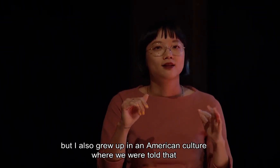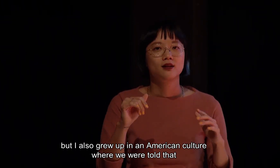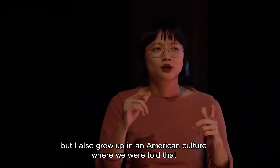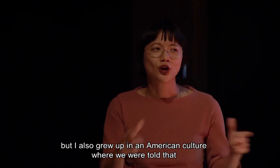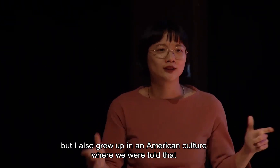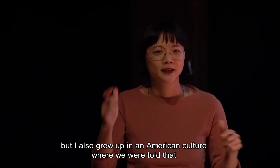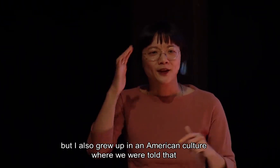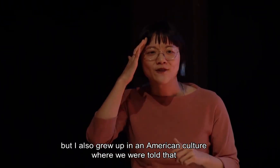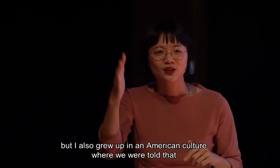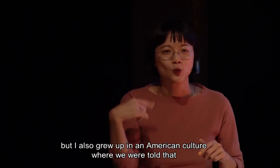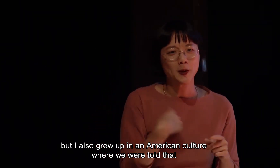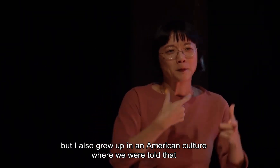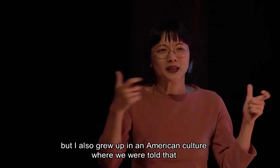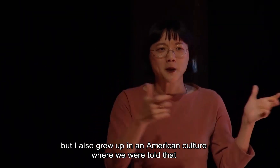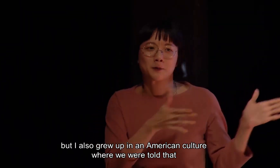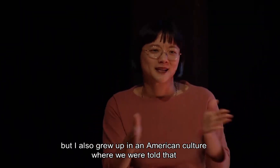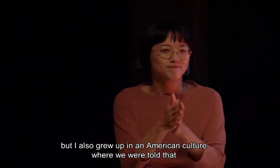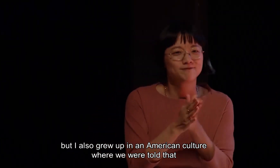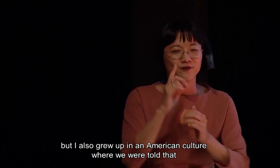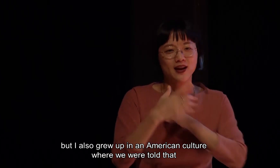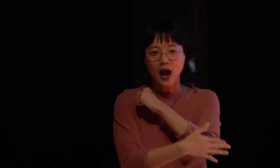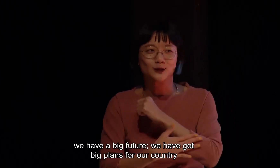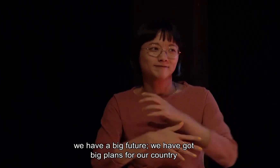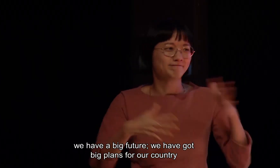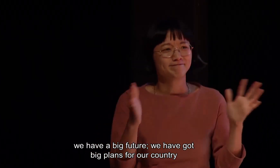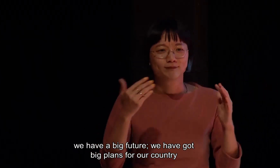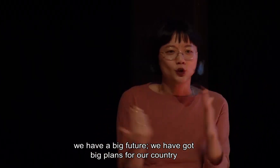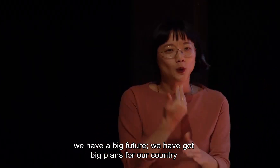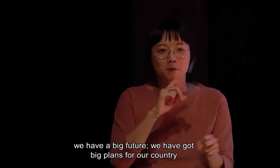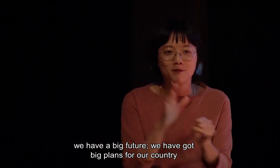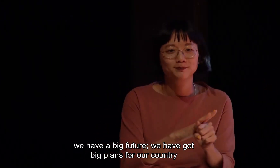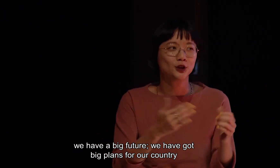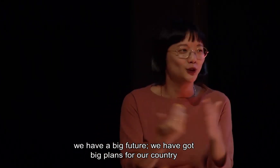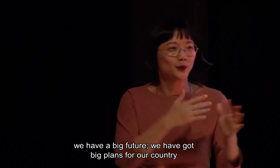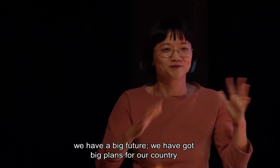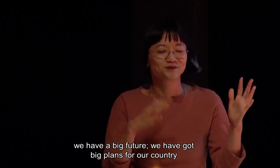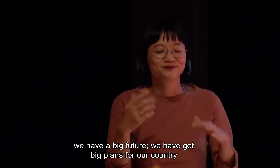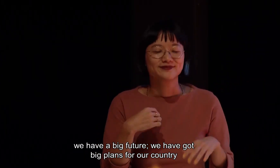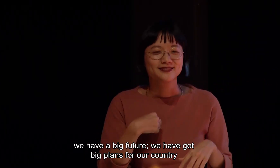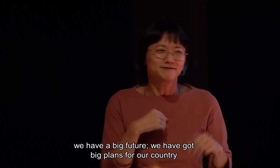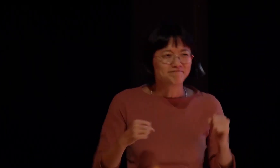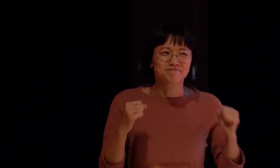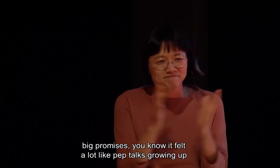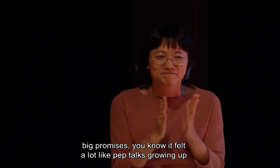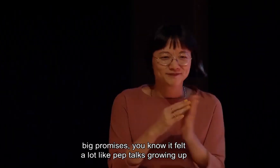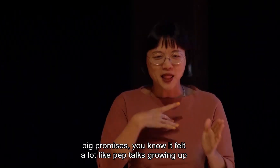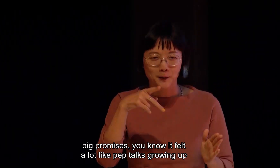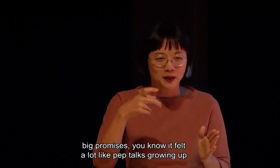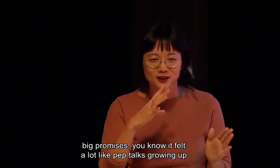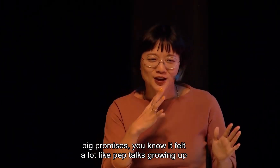American culture where we were told that we have a big future, we've got big plans for our country, big promises.